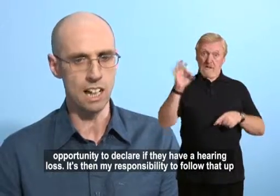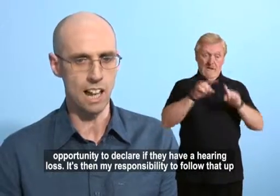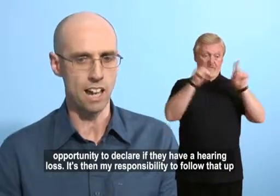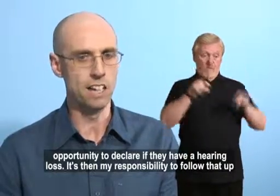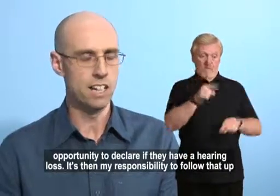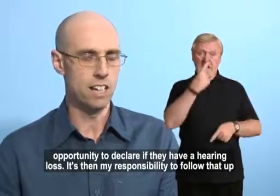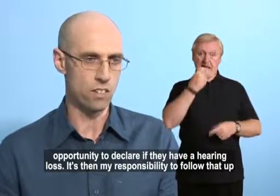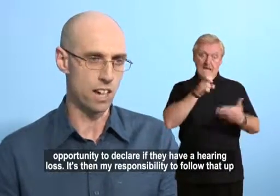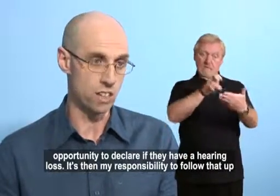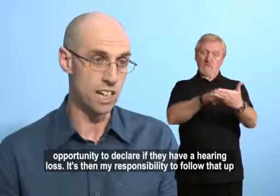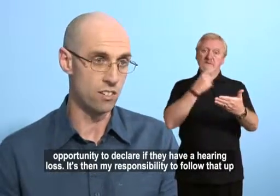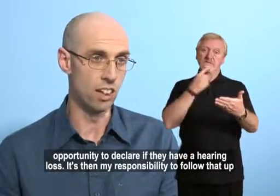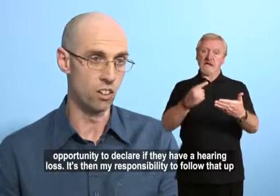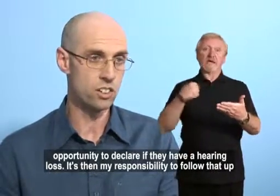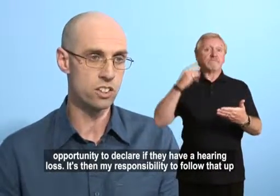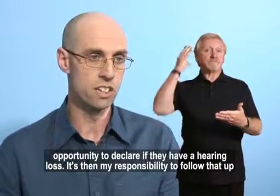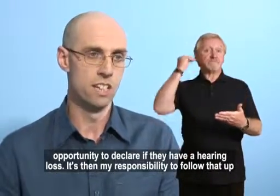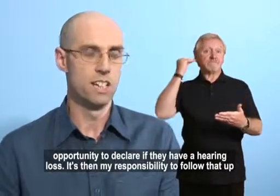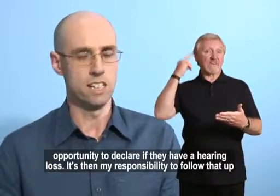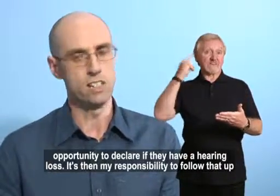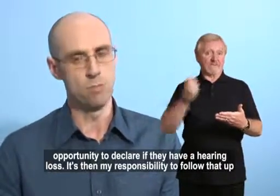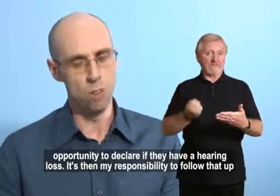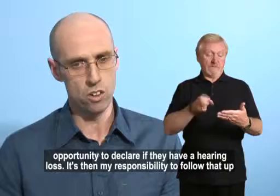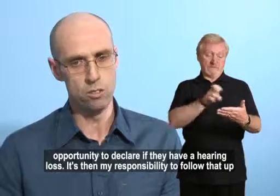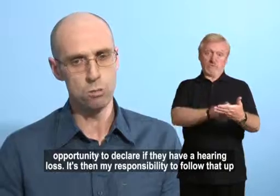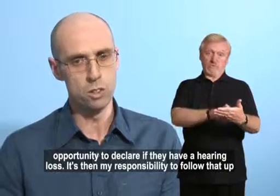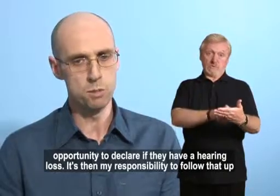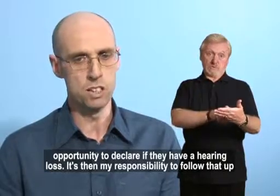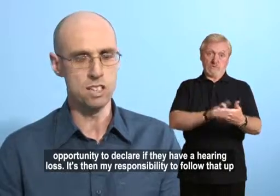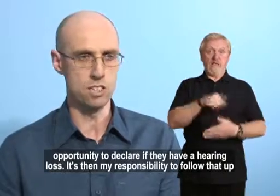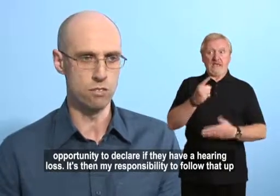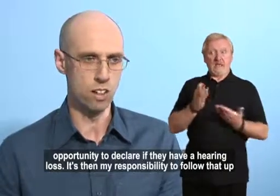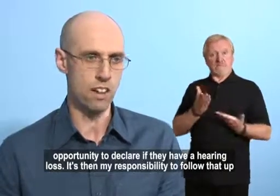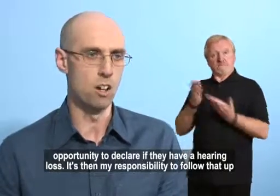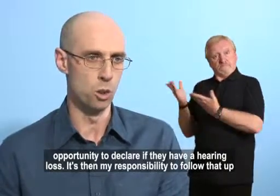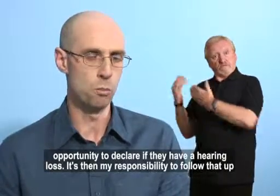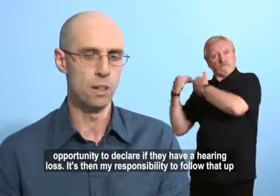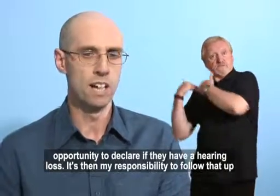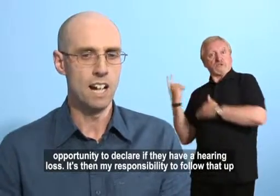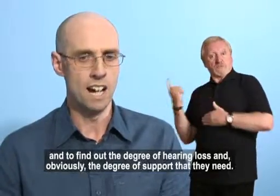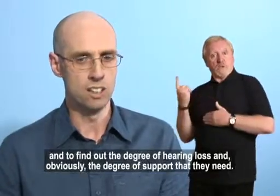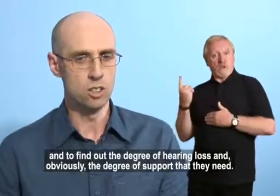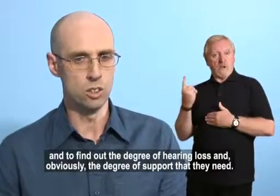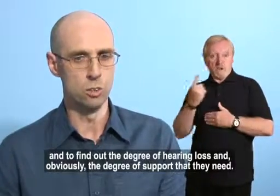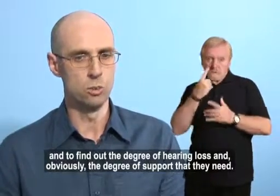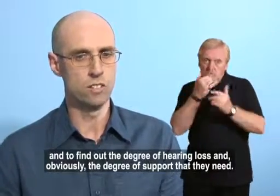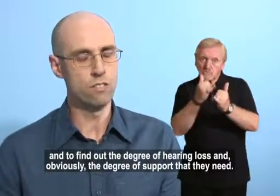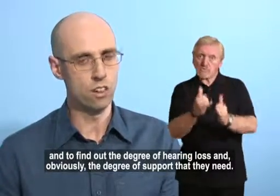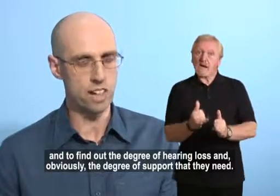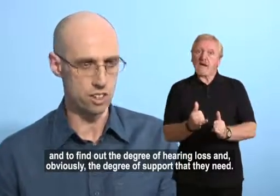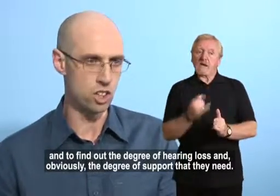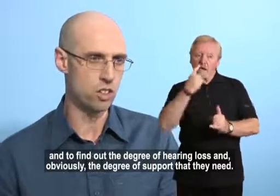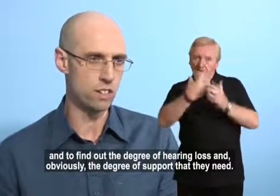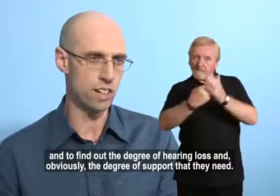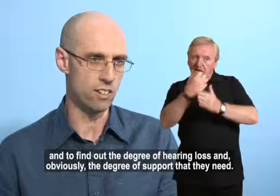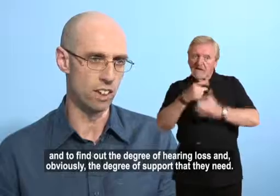opportunity to declare if they have a hearing loss. It's then my responsibility to follow that up and to